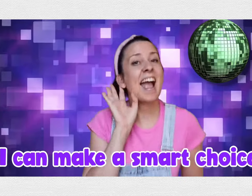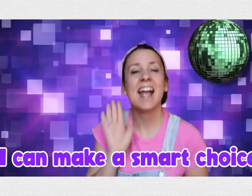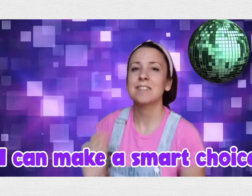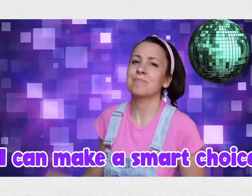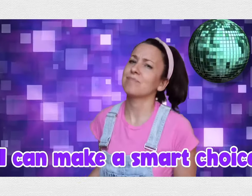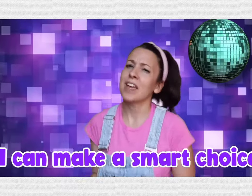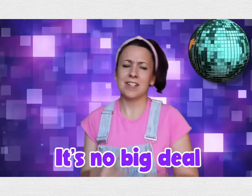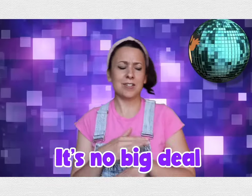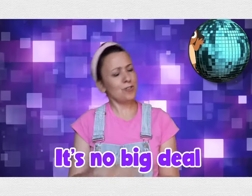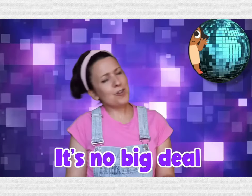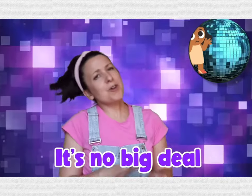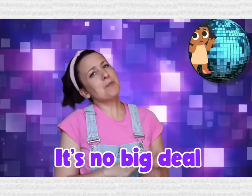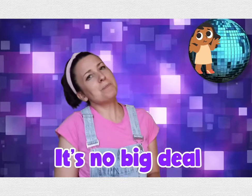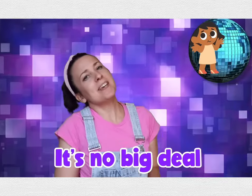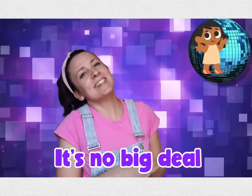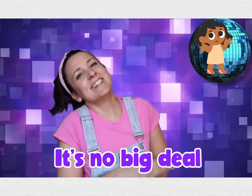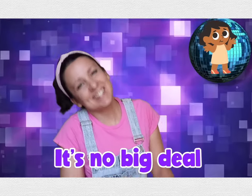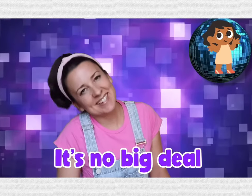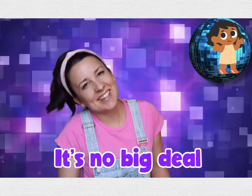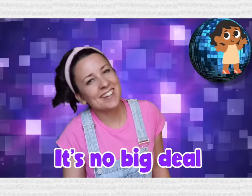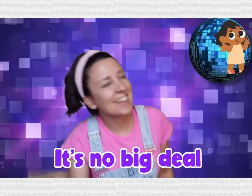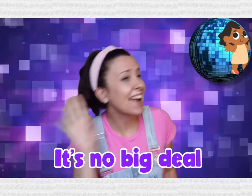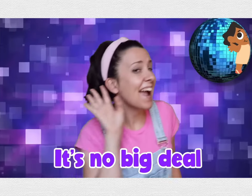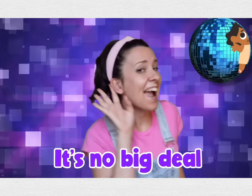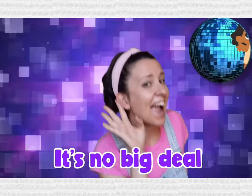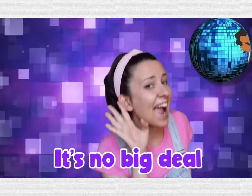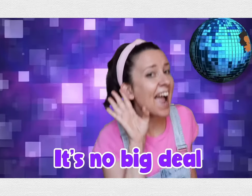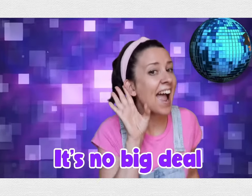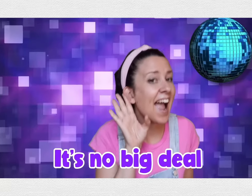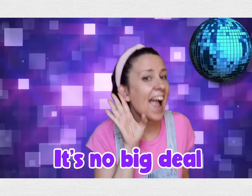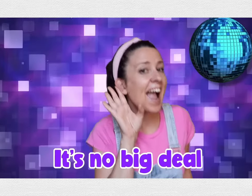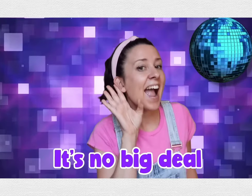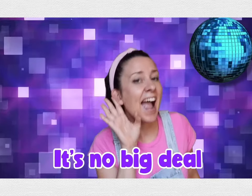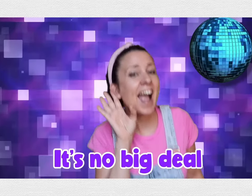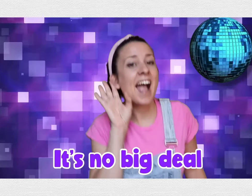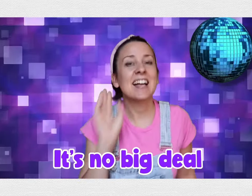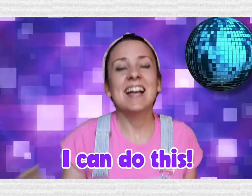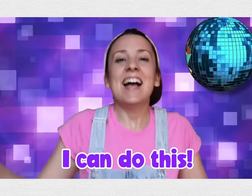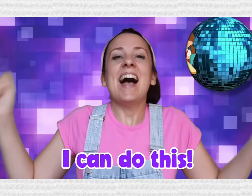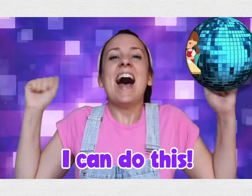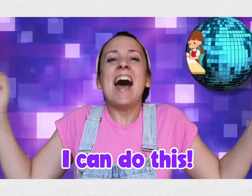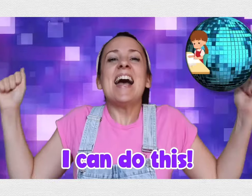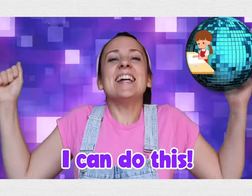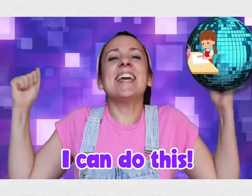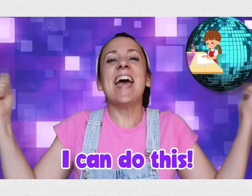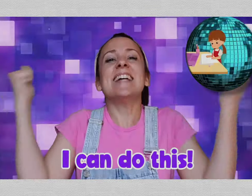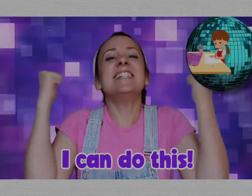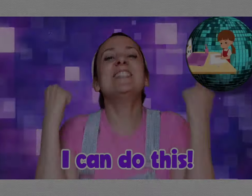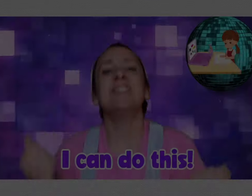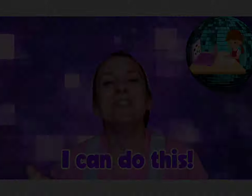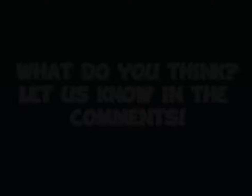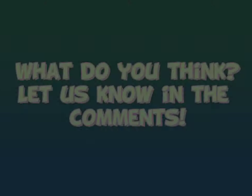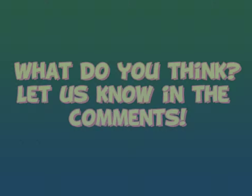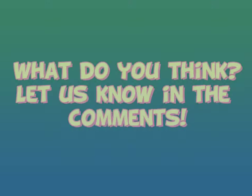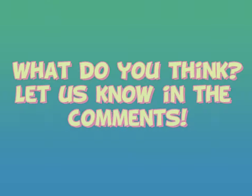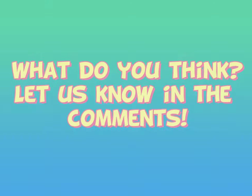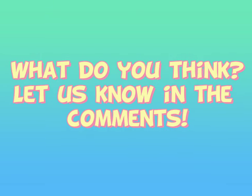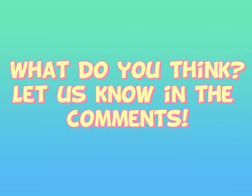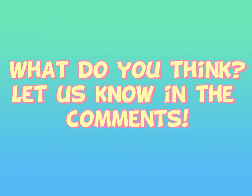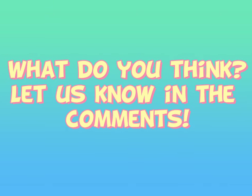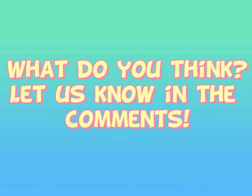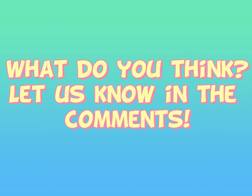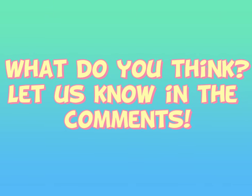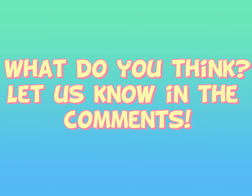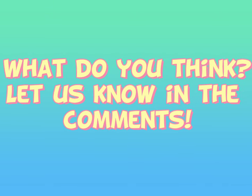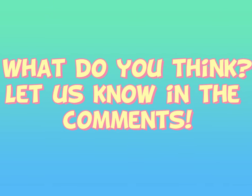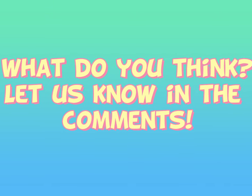to not only make learning an inclusive and positive learning experience for all children, but also simply fun. So what do you think?